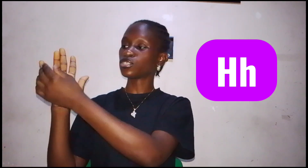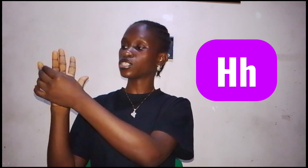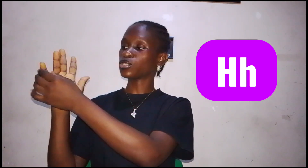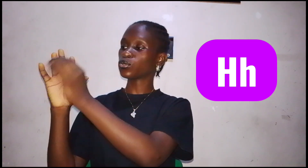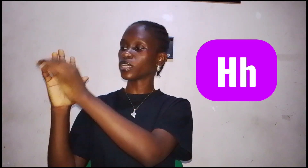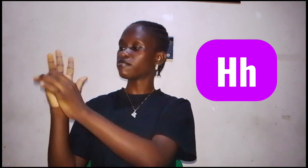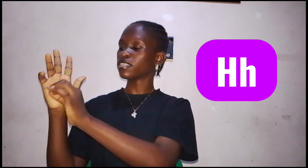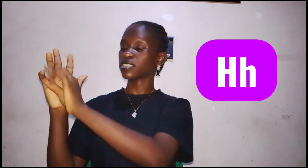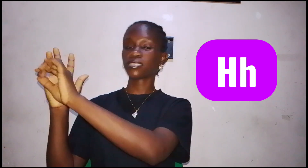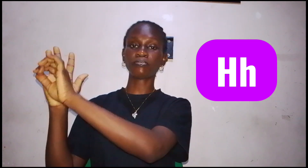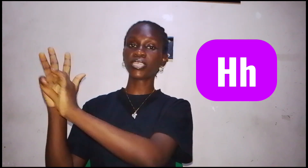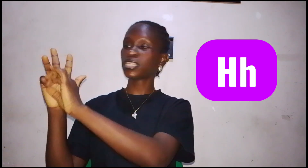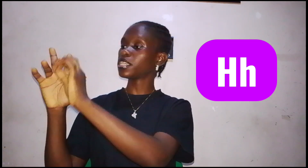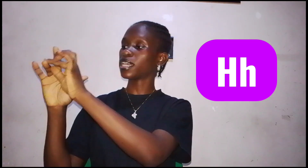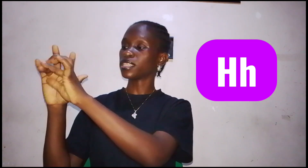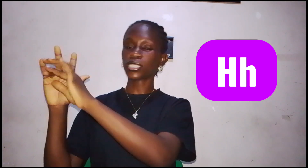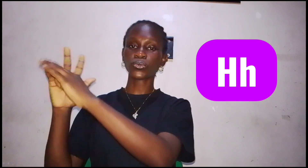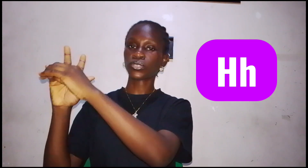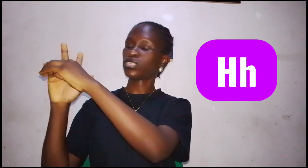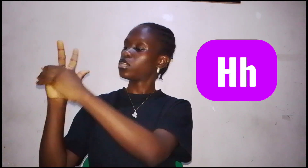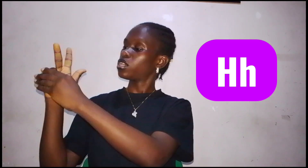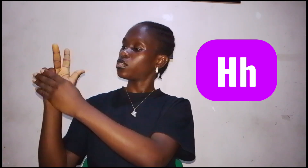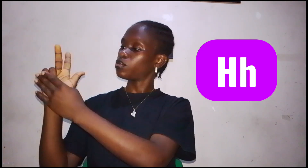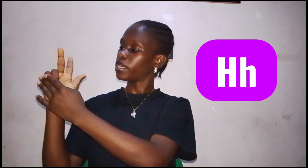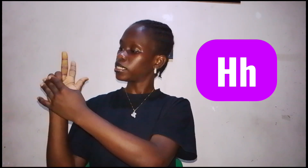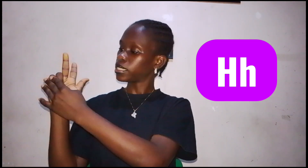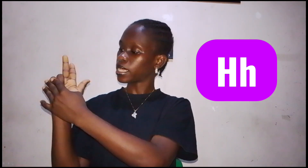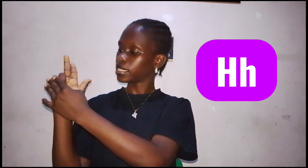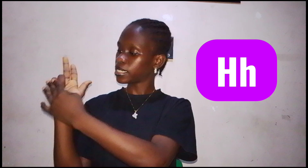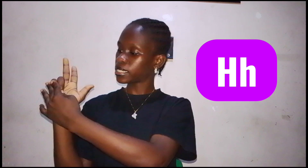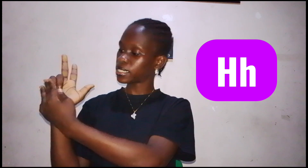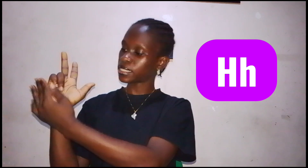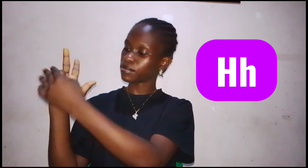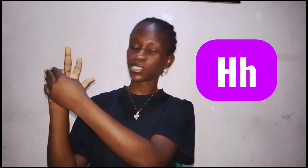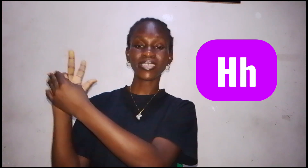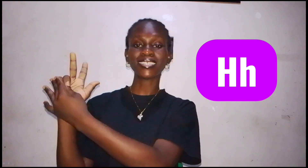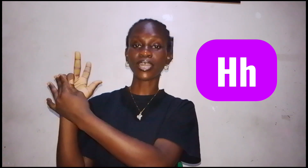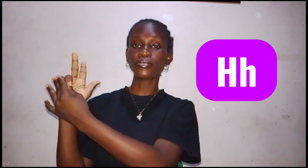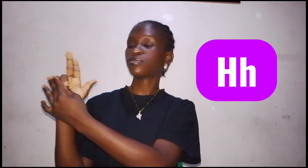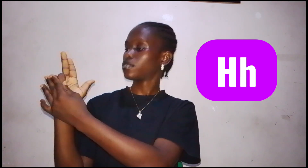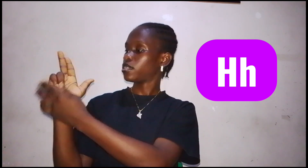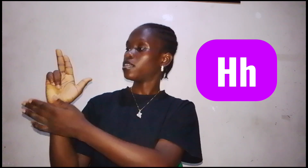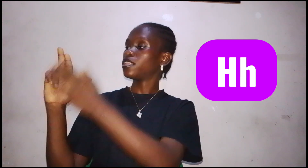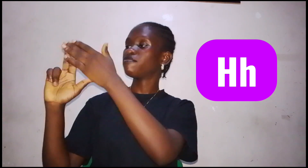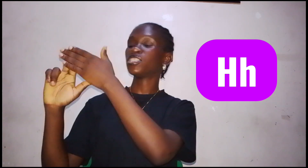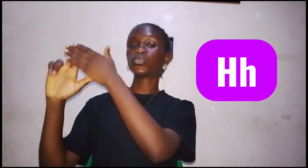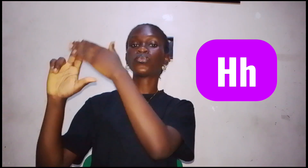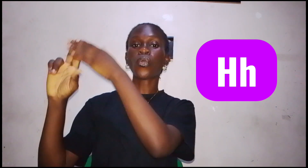It's just the 2 last fingers, the pinky and this one. You bend it like this. Just bend it down. Leave these 2